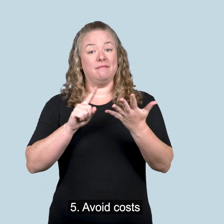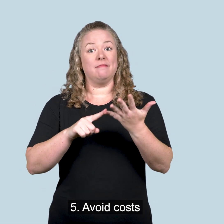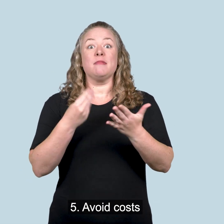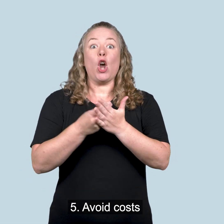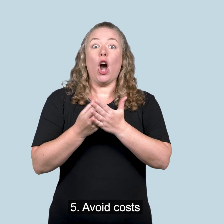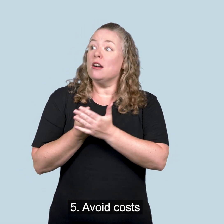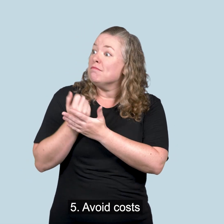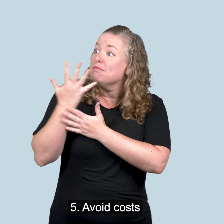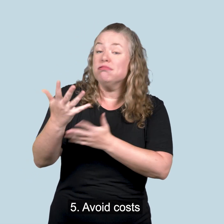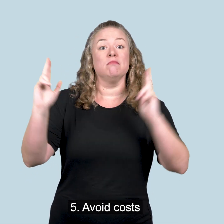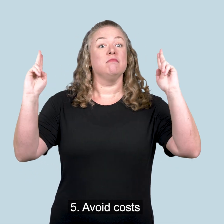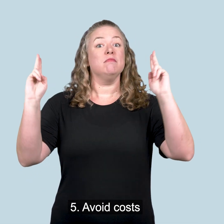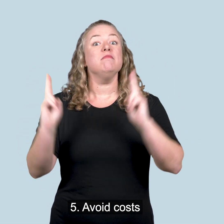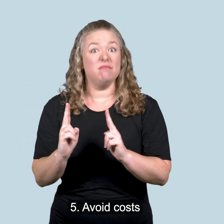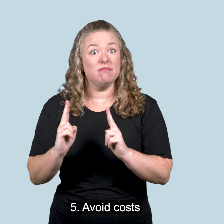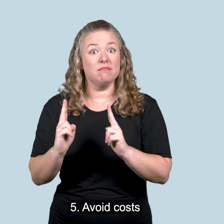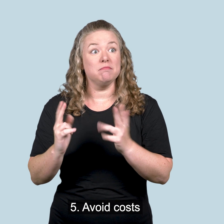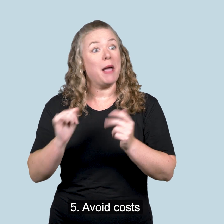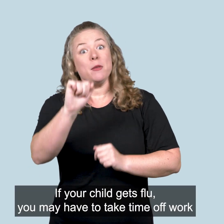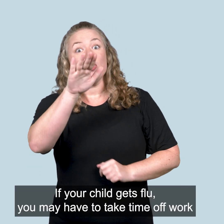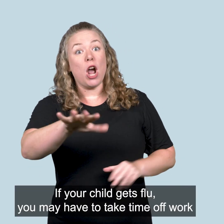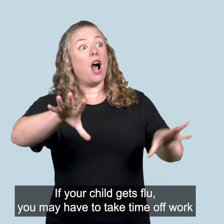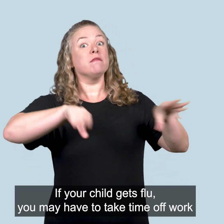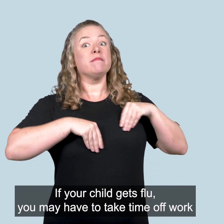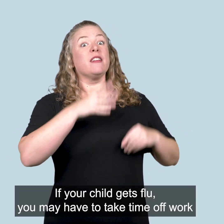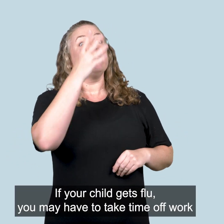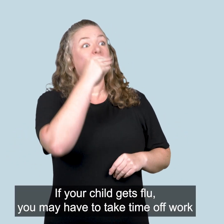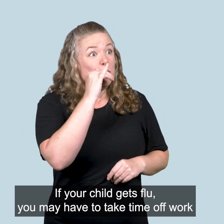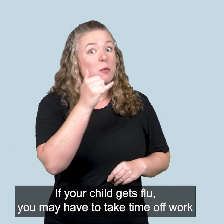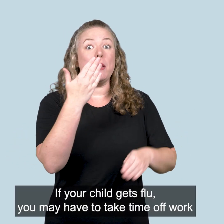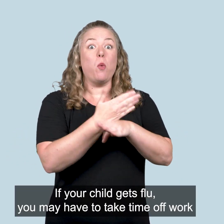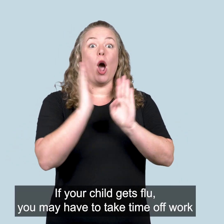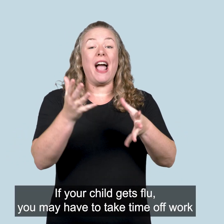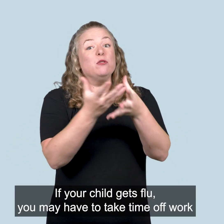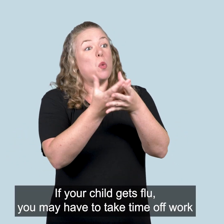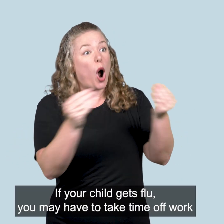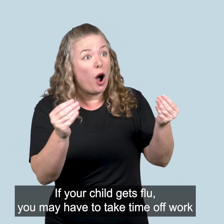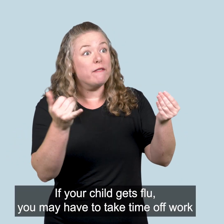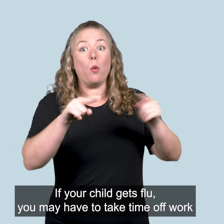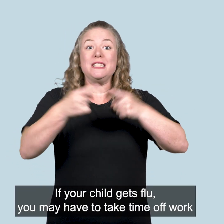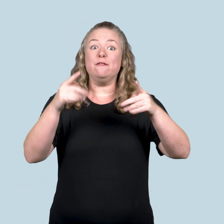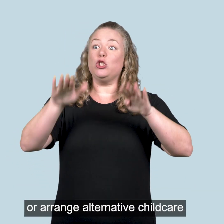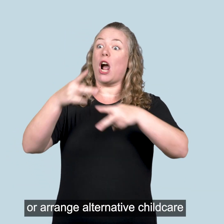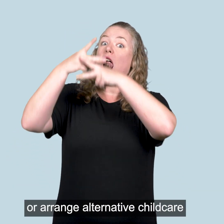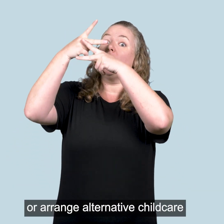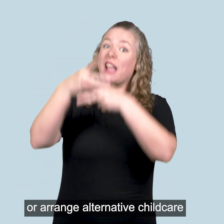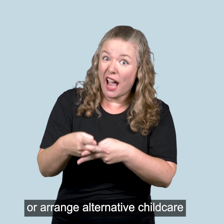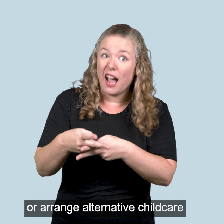5. Avoid costs. If your child gets flu, you may have to take time off work or